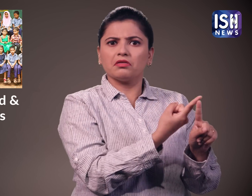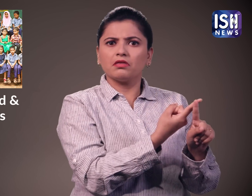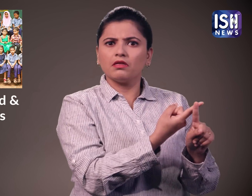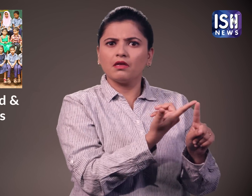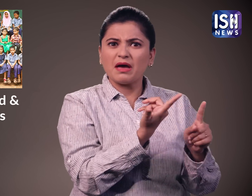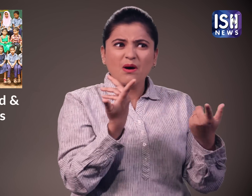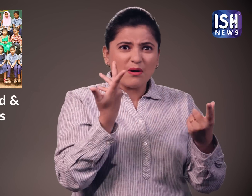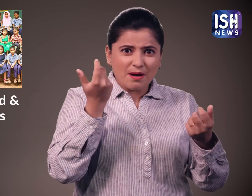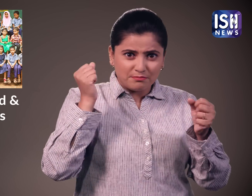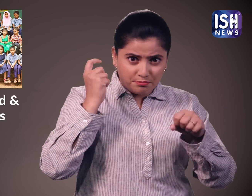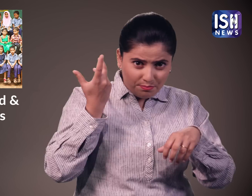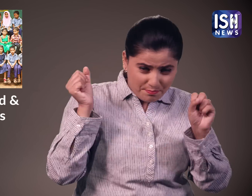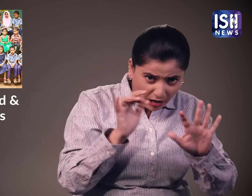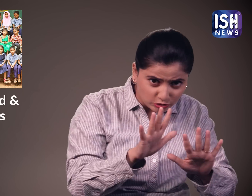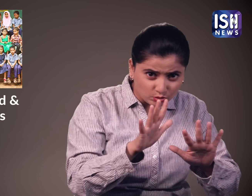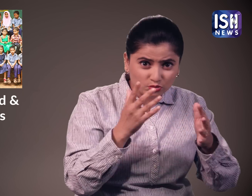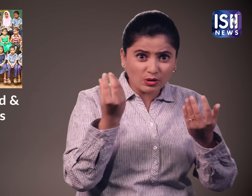Is this supernatural or natural?